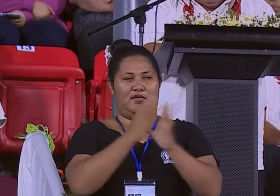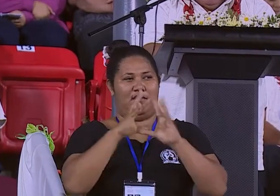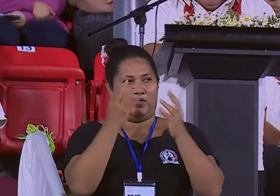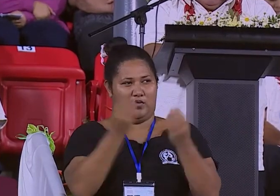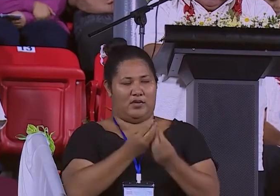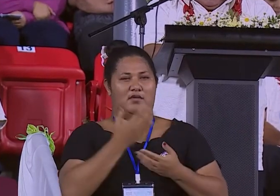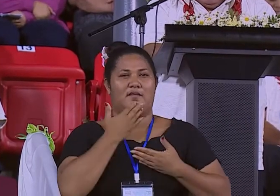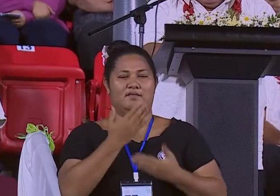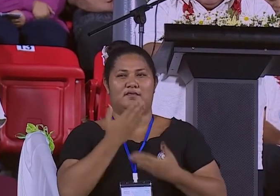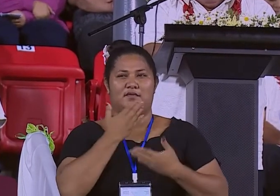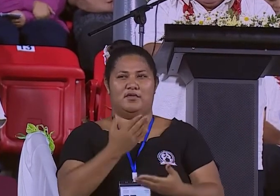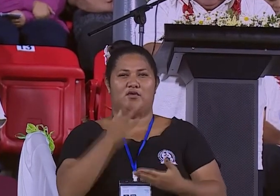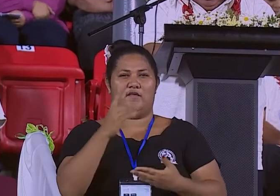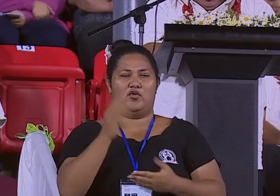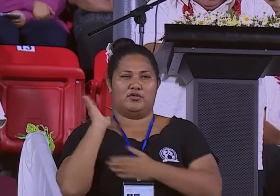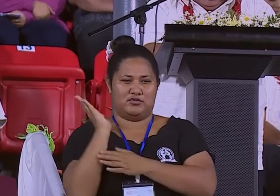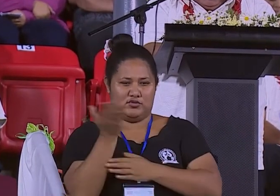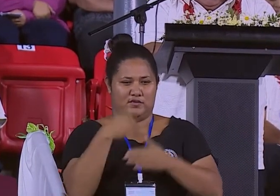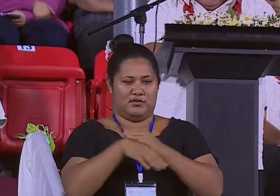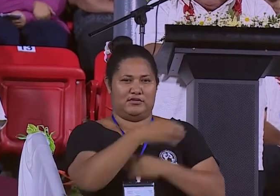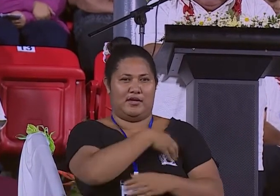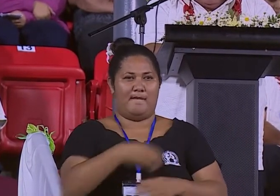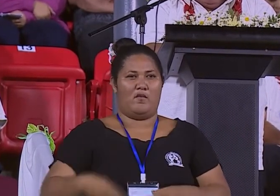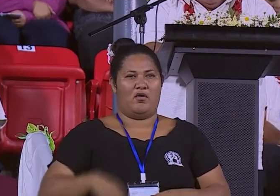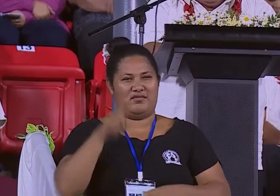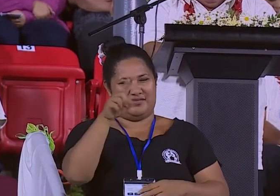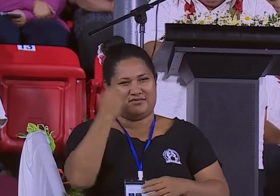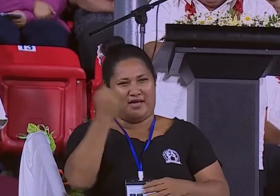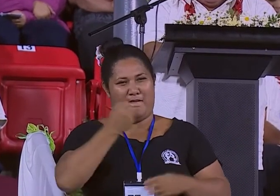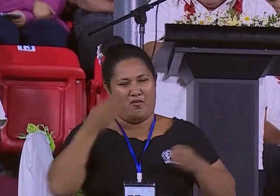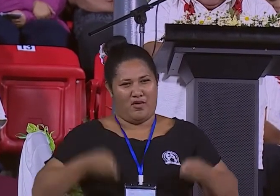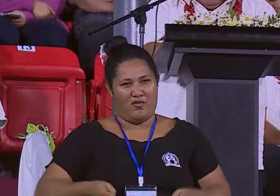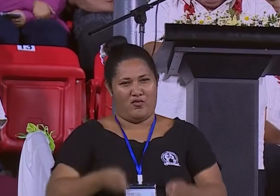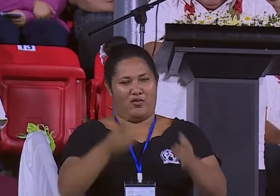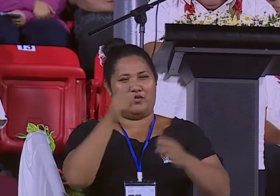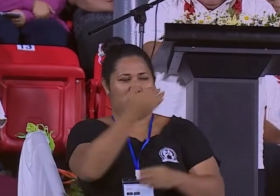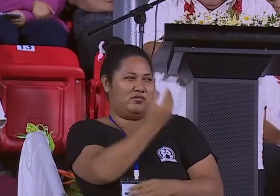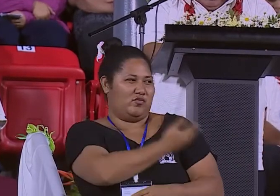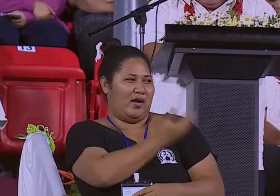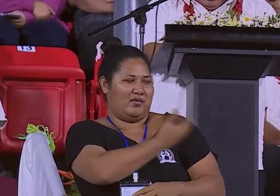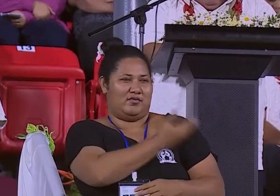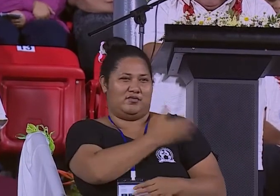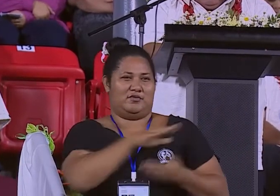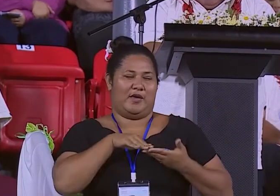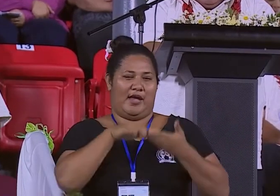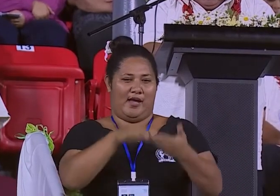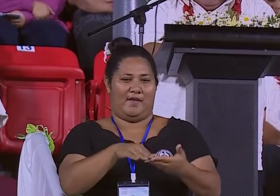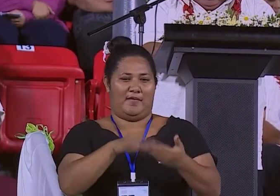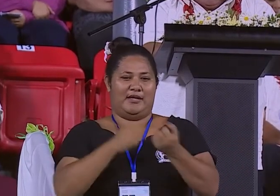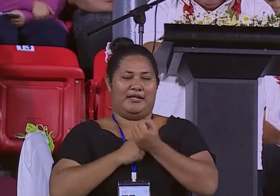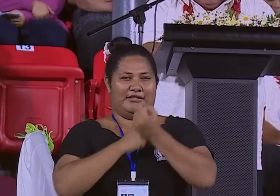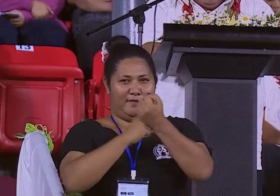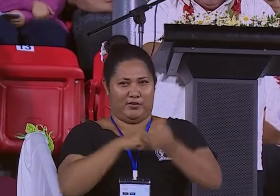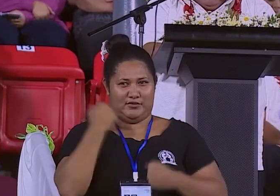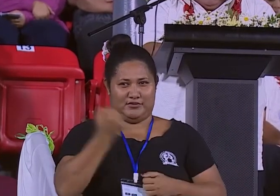malo o anga na fa Samoa moni e te mita mita e fai se sao e tau ai lo malo